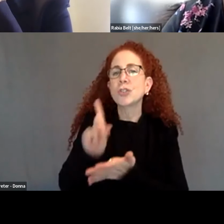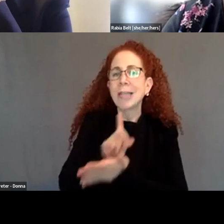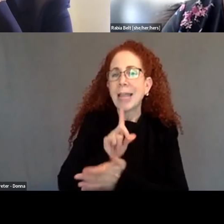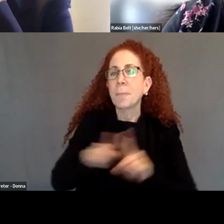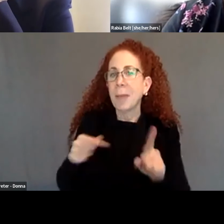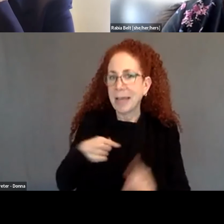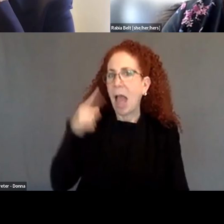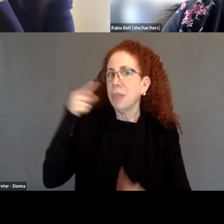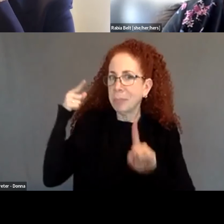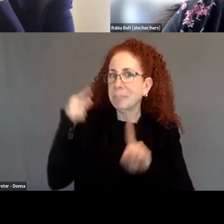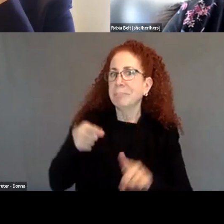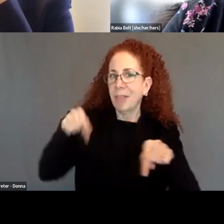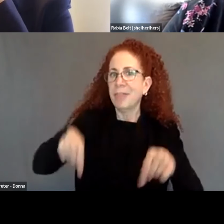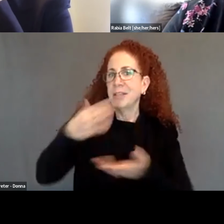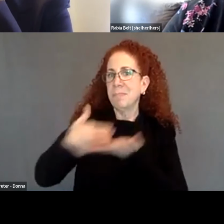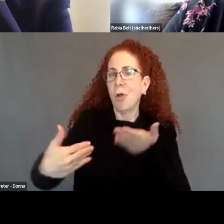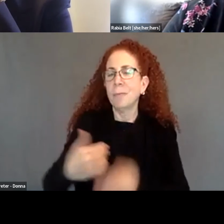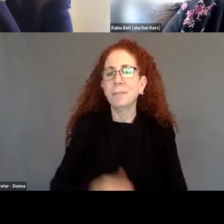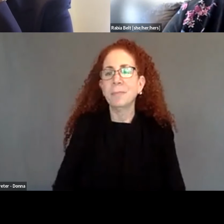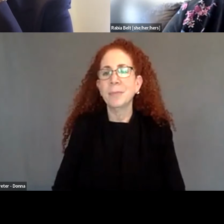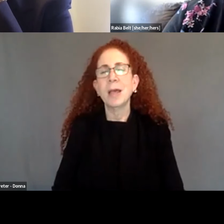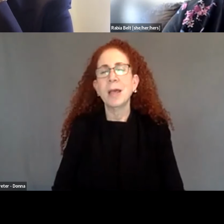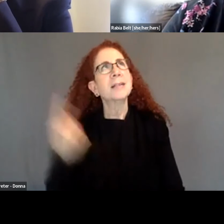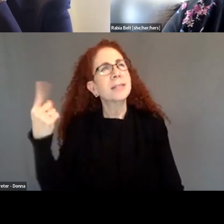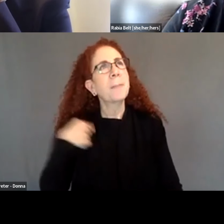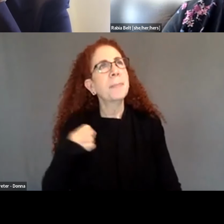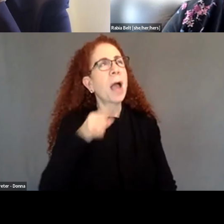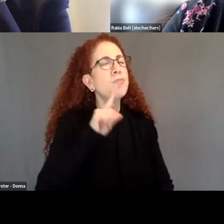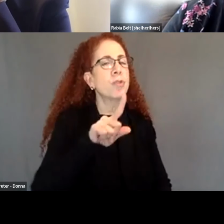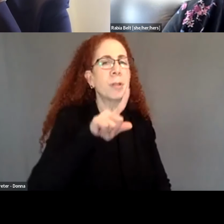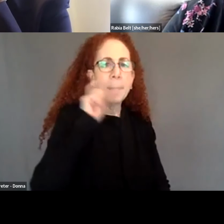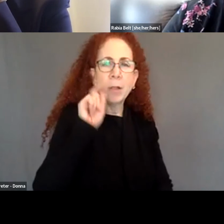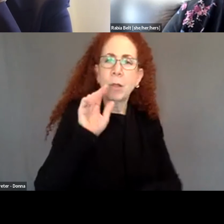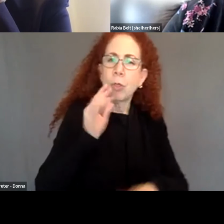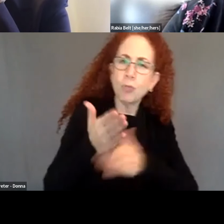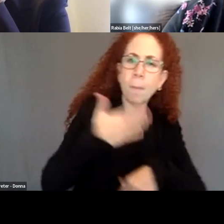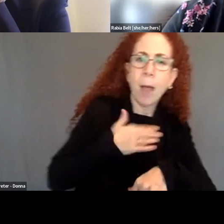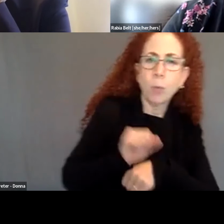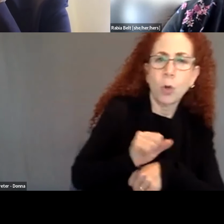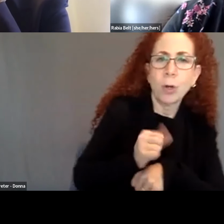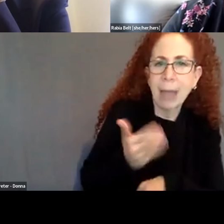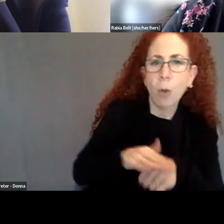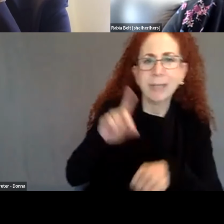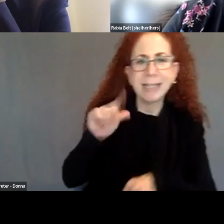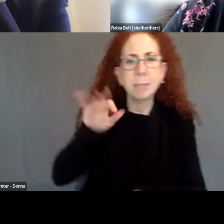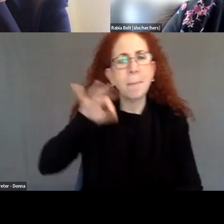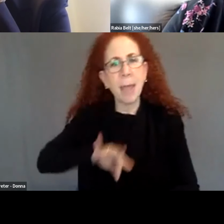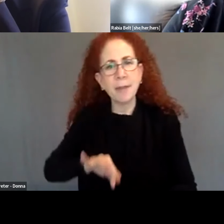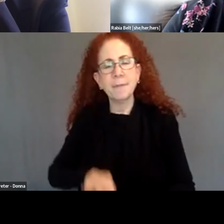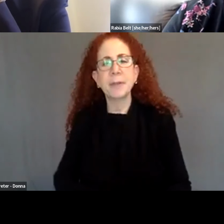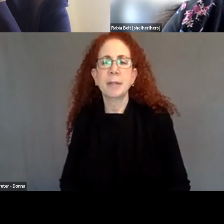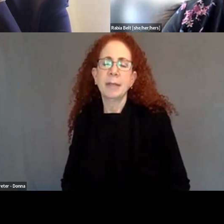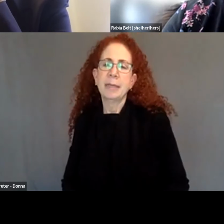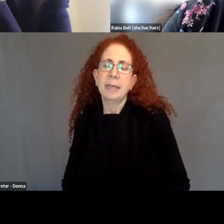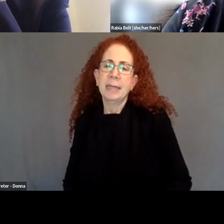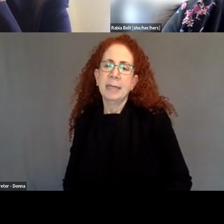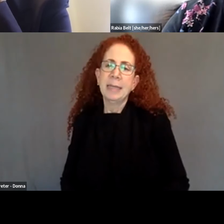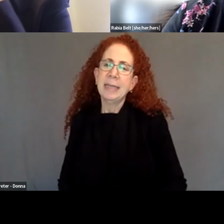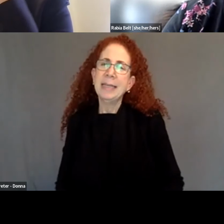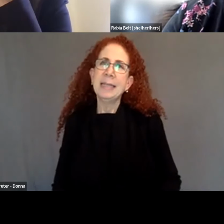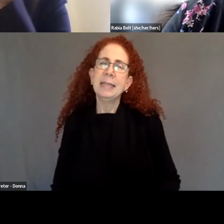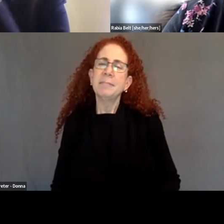think it's central to this question. I mean, I think something that I'm really puzzling through in my work on disability benefits is a sense that, you know, there's